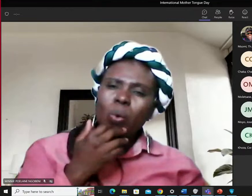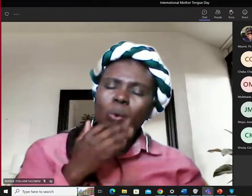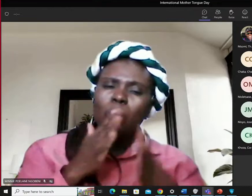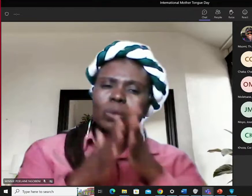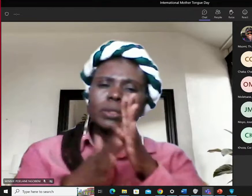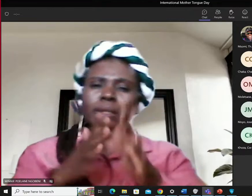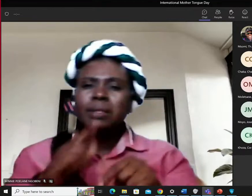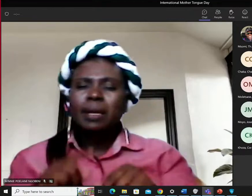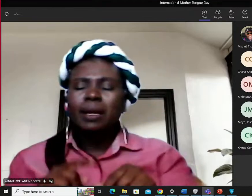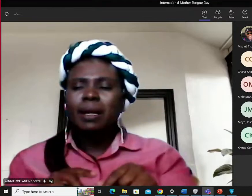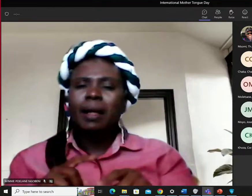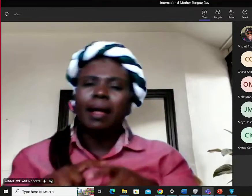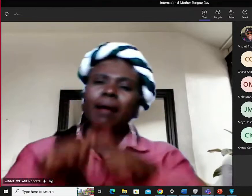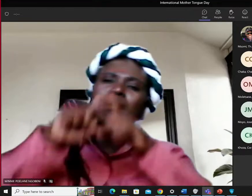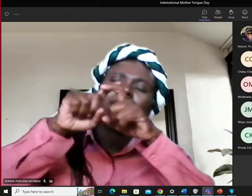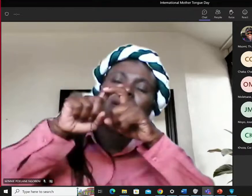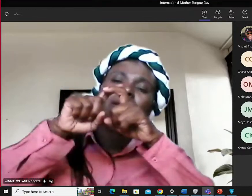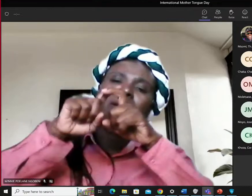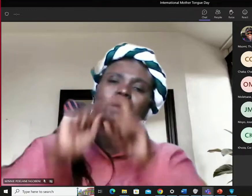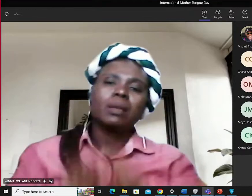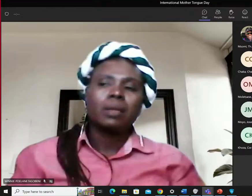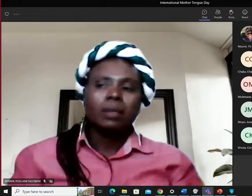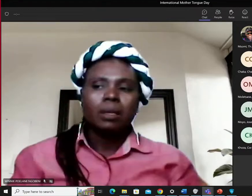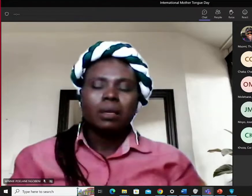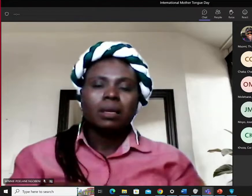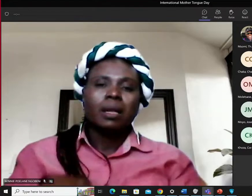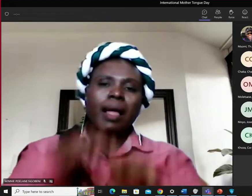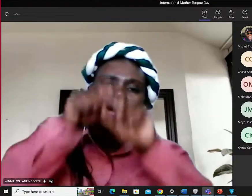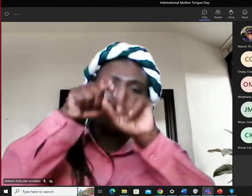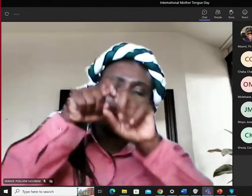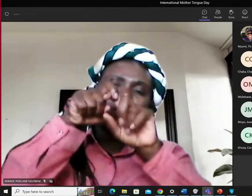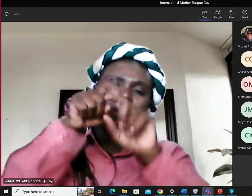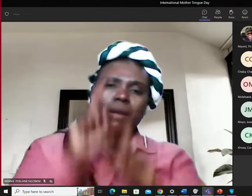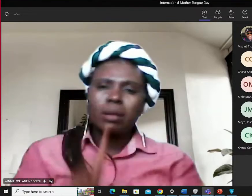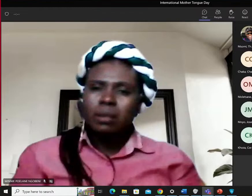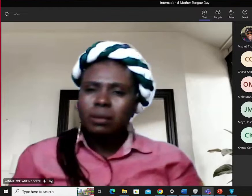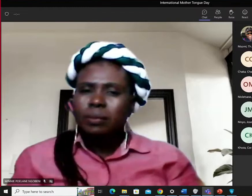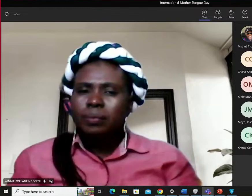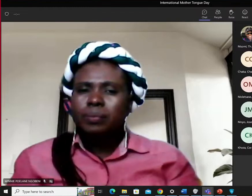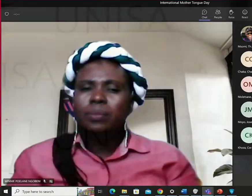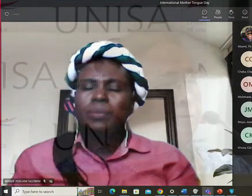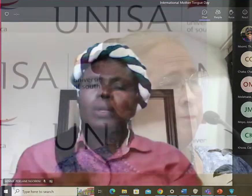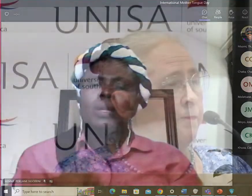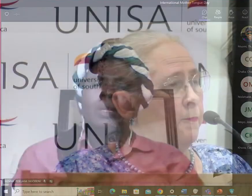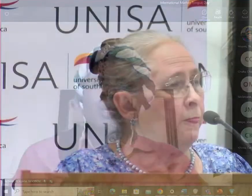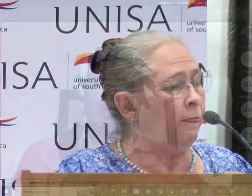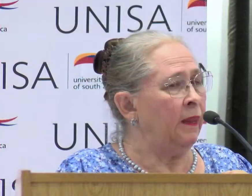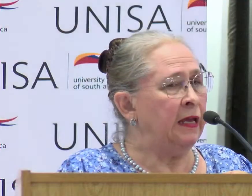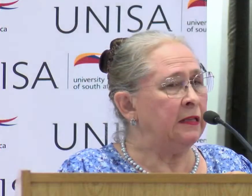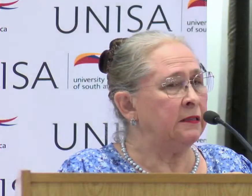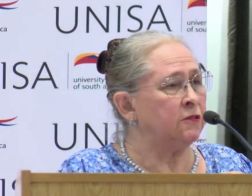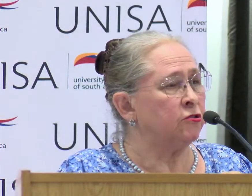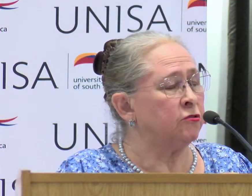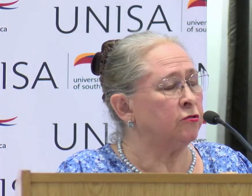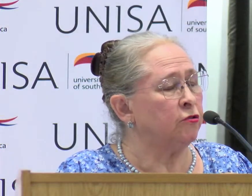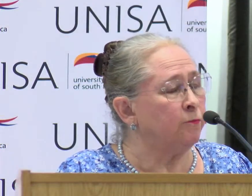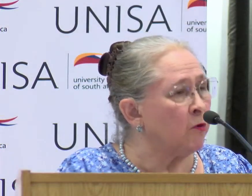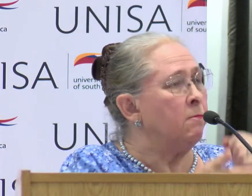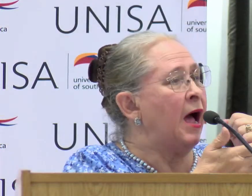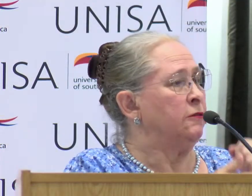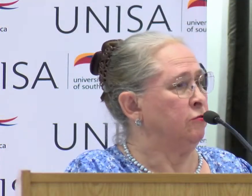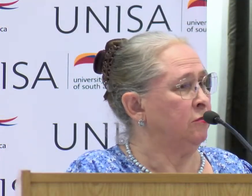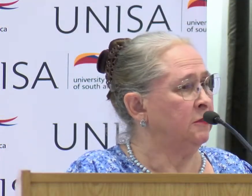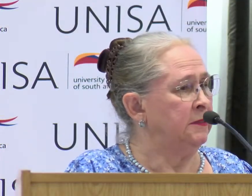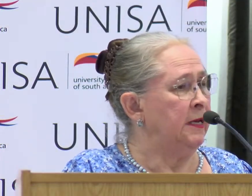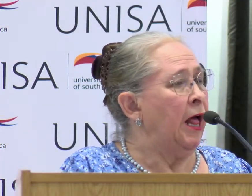on. You do this, hang on to